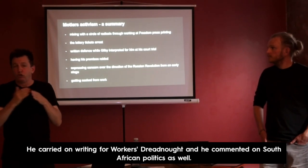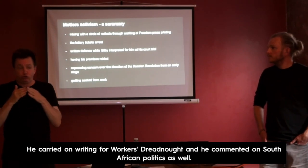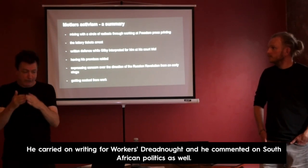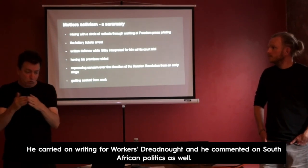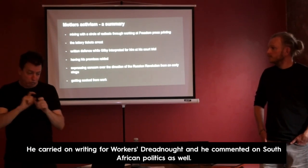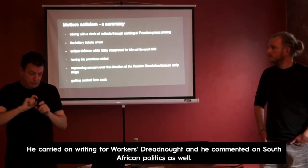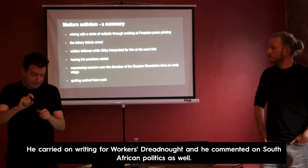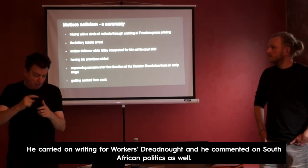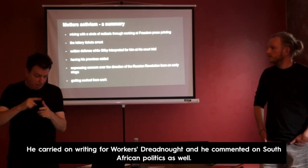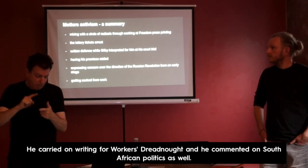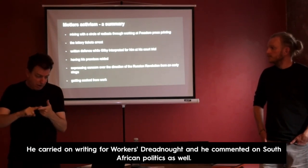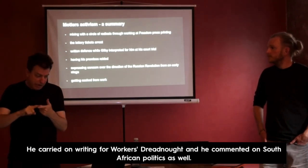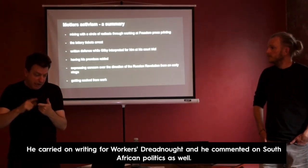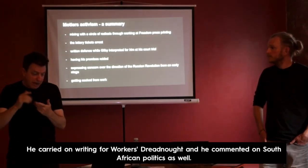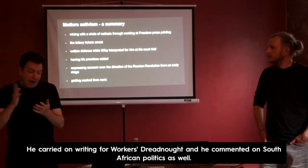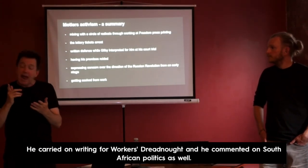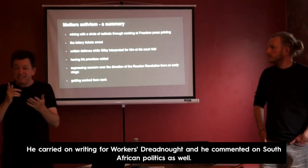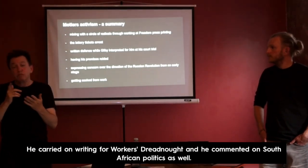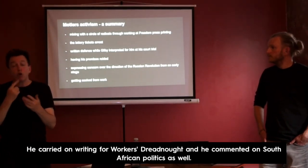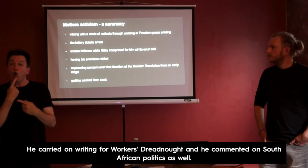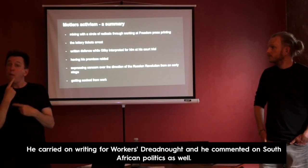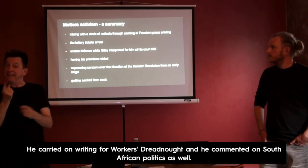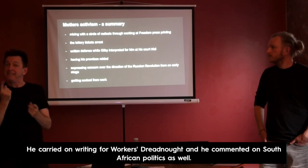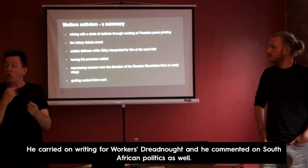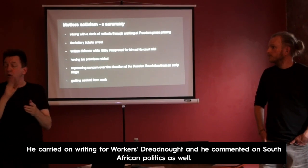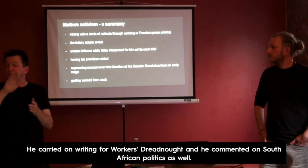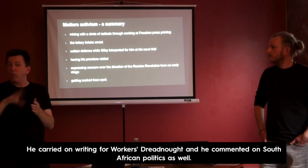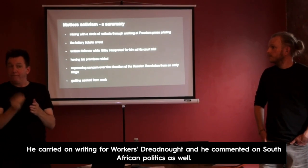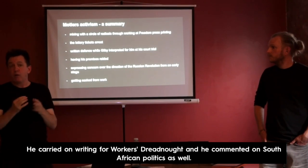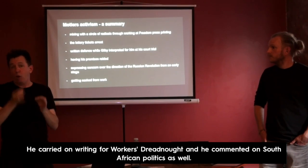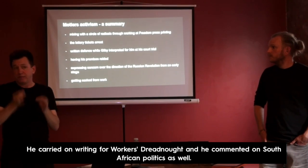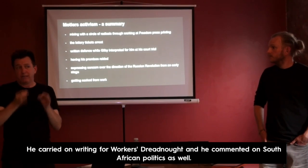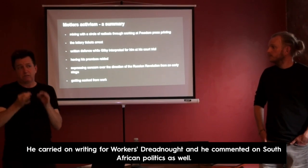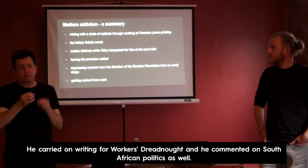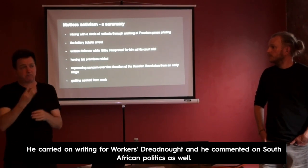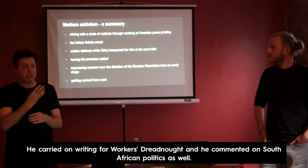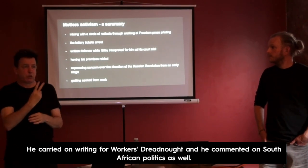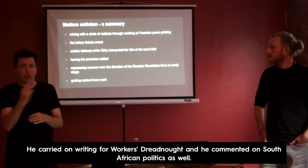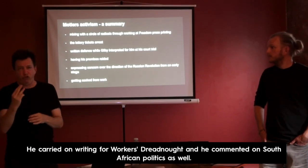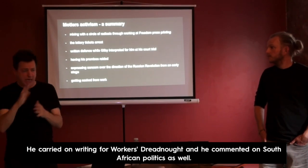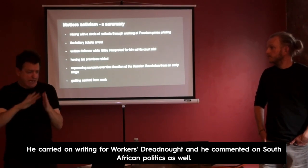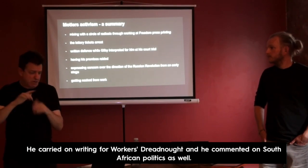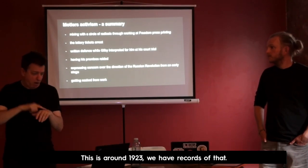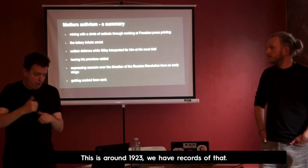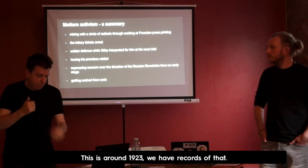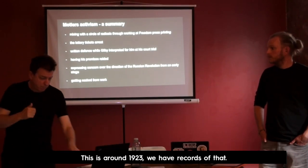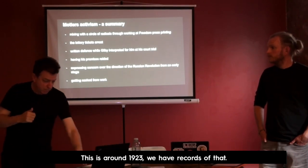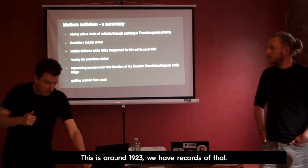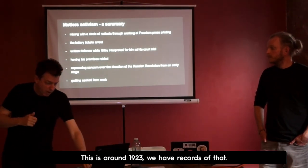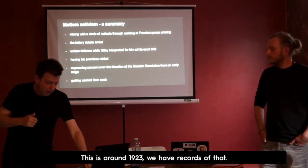he carried on writing for Workers' Dreadnought. And he commented on South African politics as well. This is around 1923,